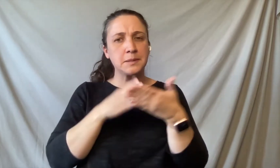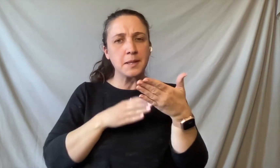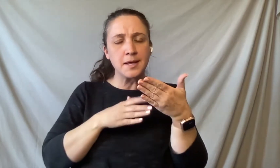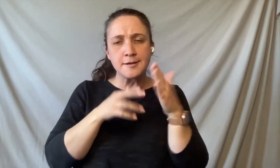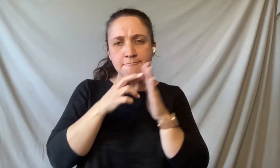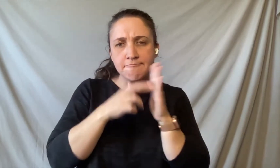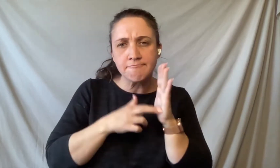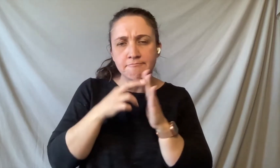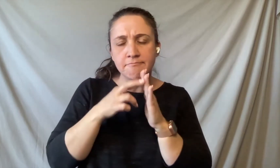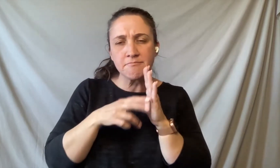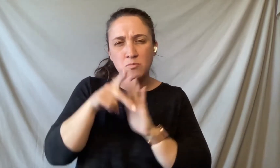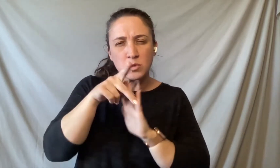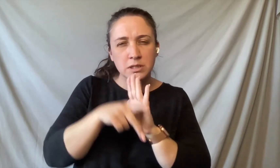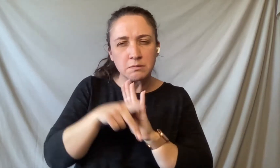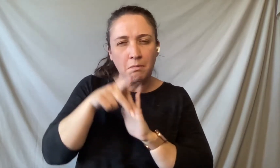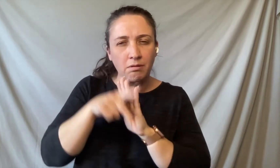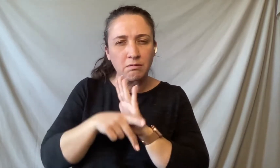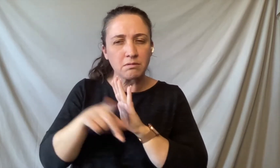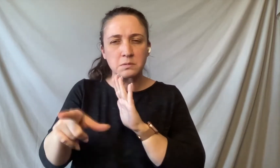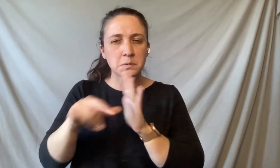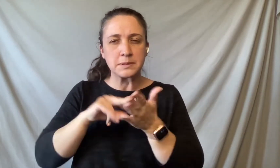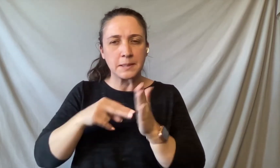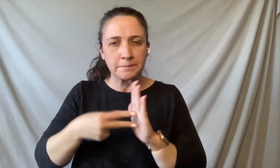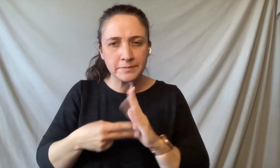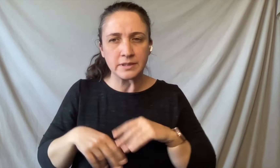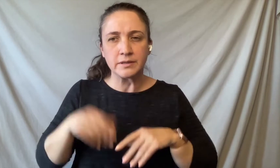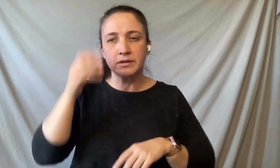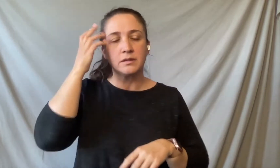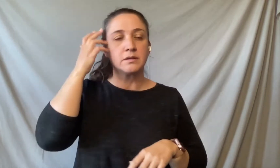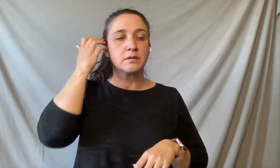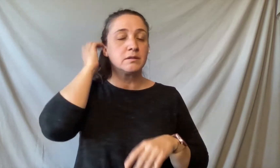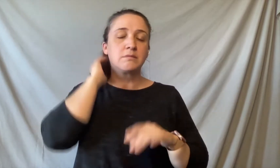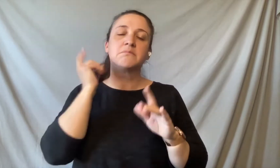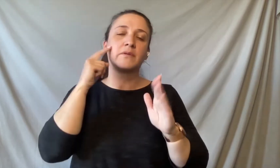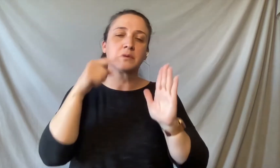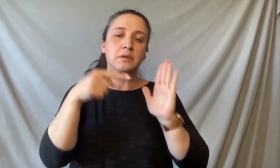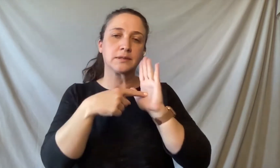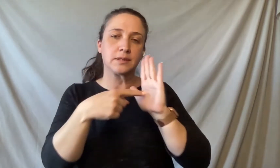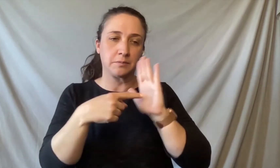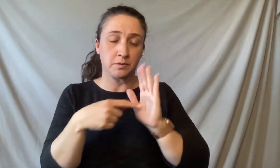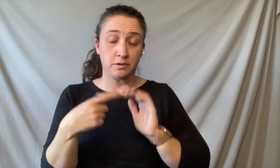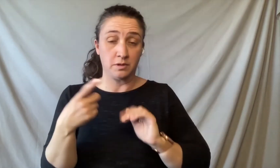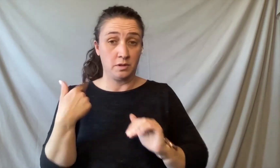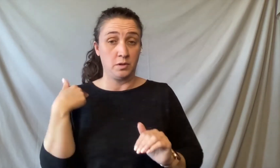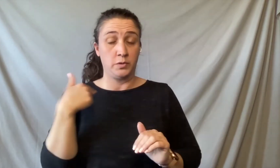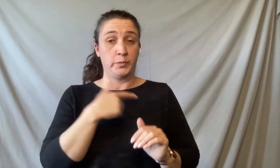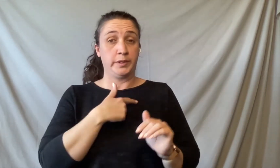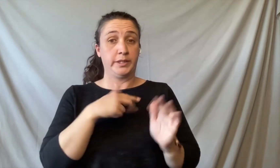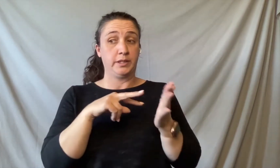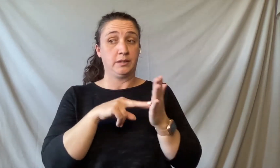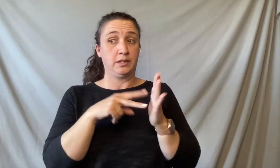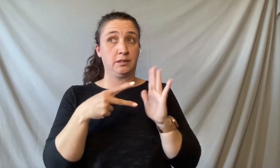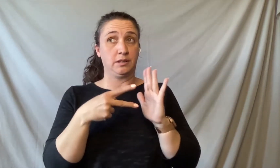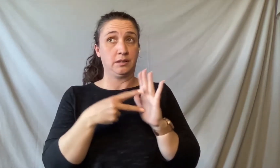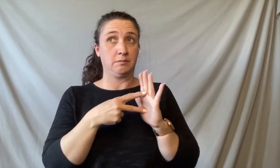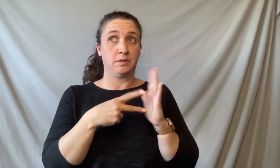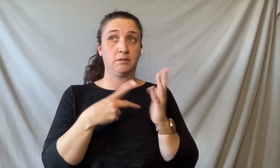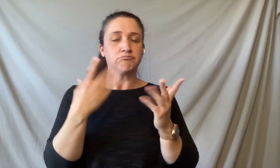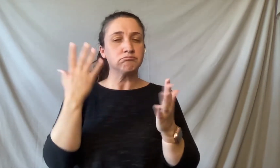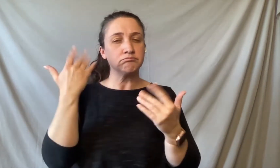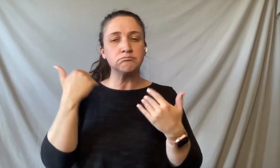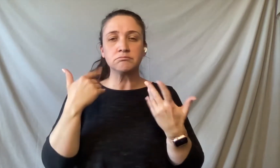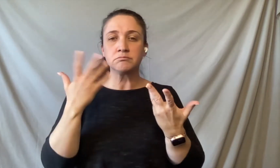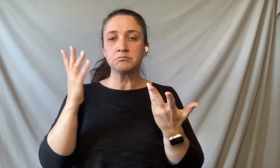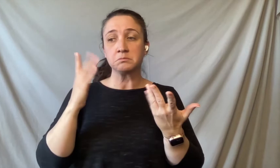we mean by that. And for example, do we mean traditionally